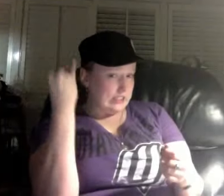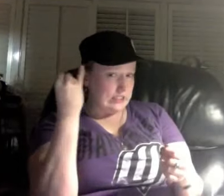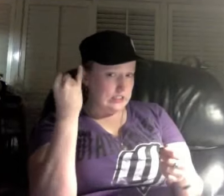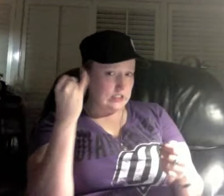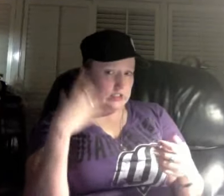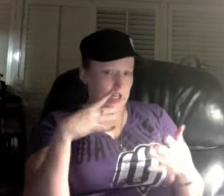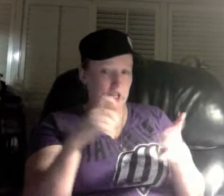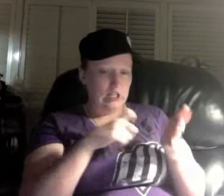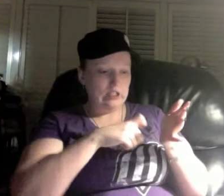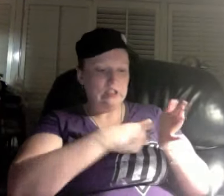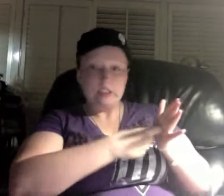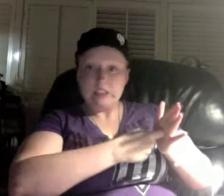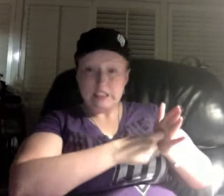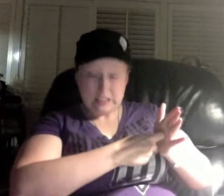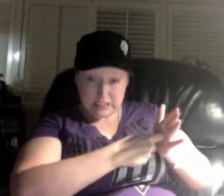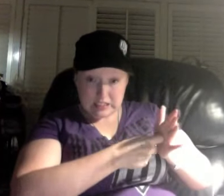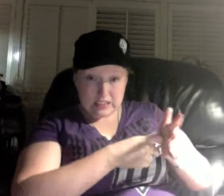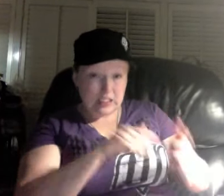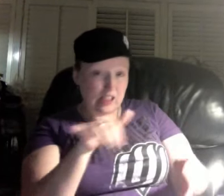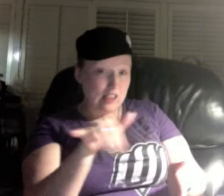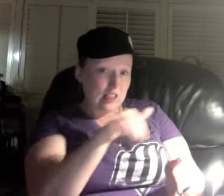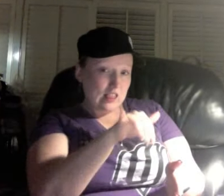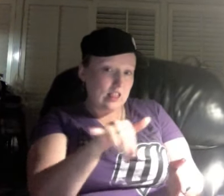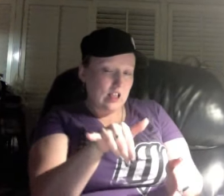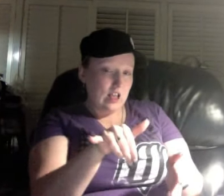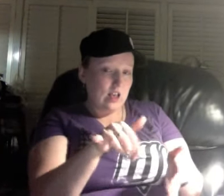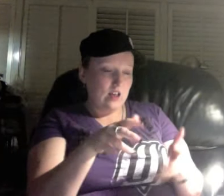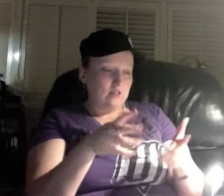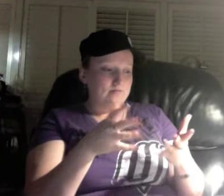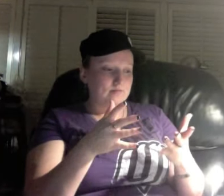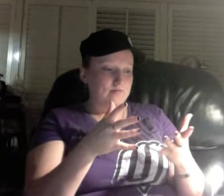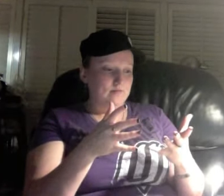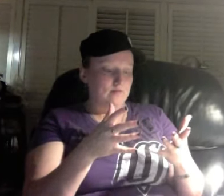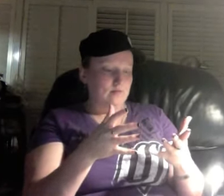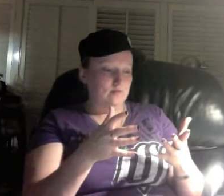So on colored paper, I cut out probably about 50 keys.